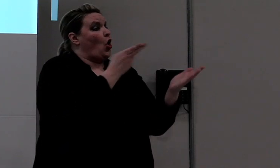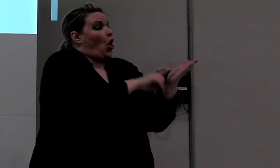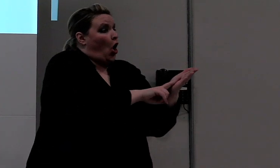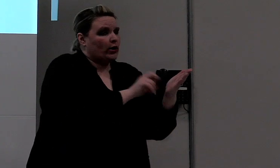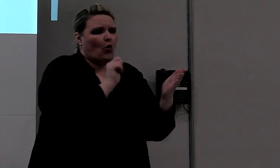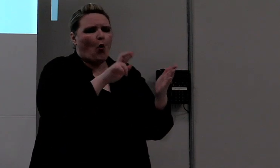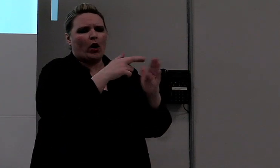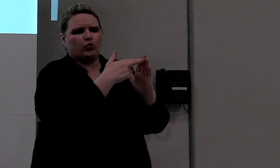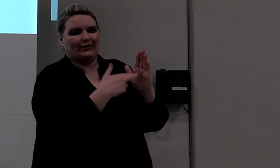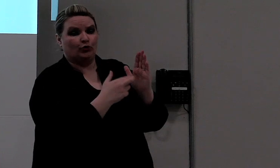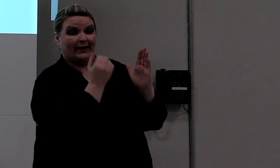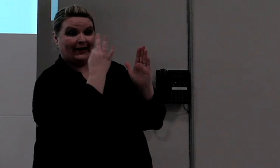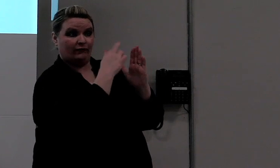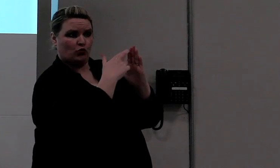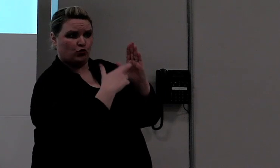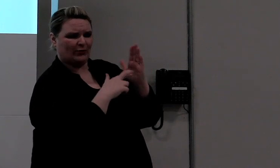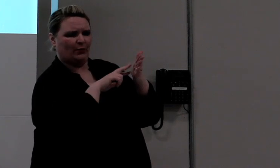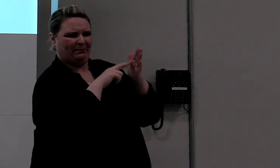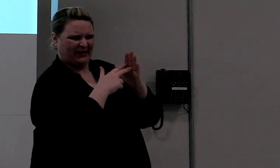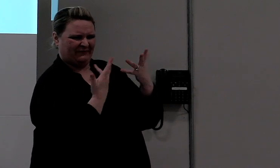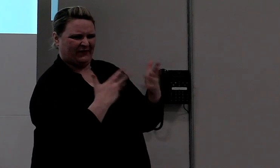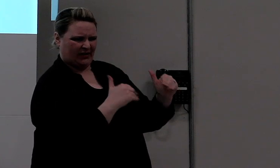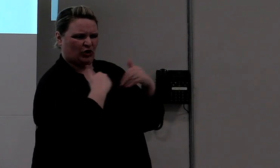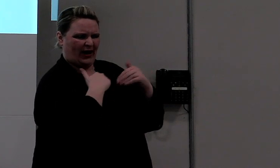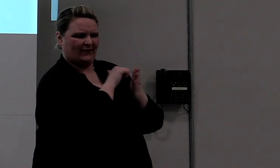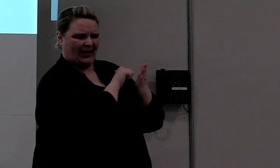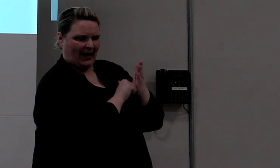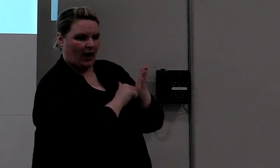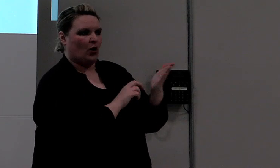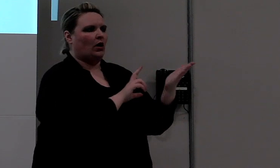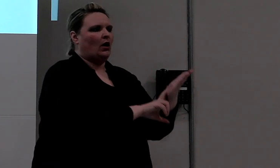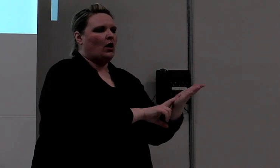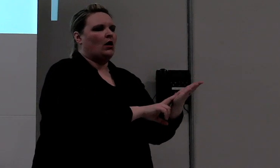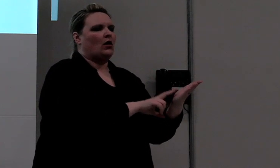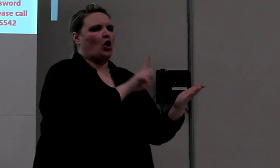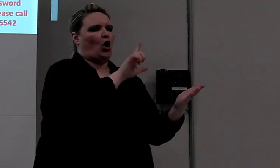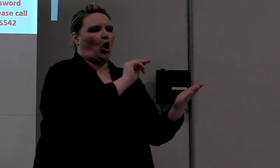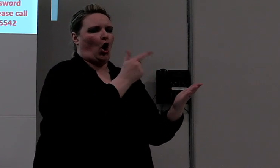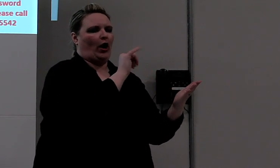you've already created an account in the past. If you need to register, you hit the same button.